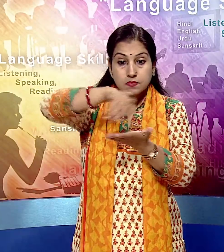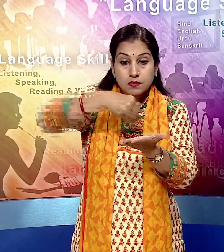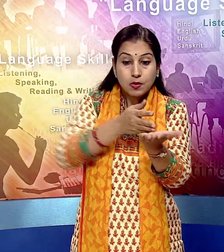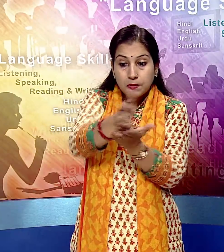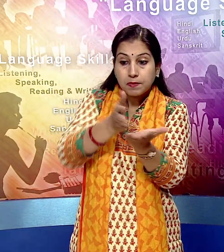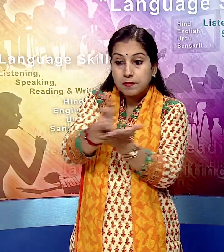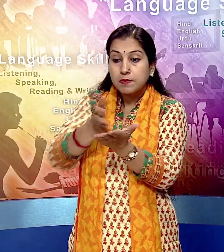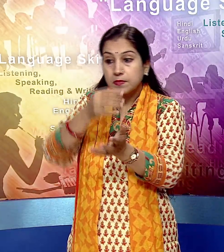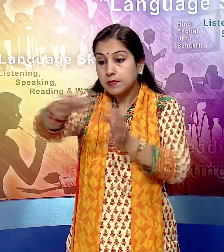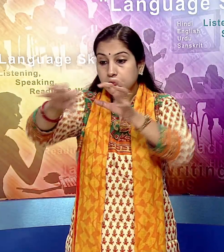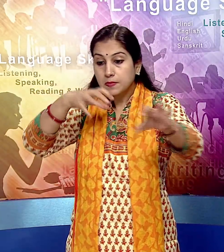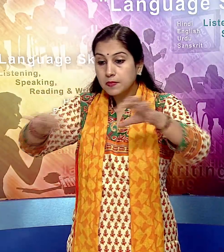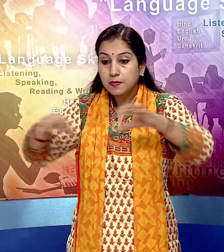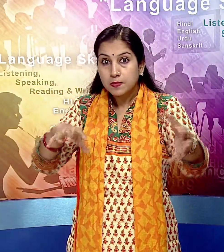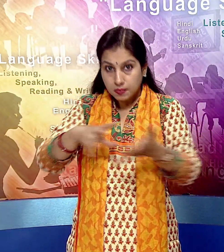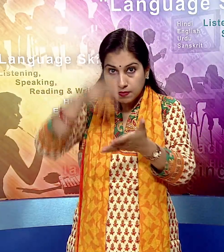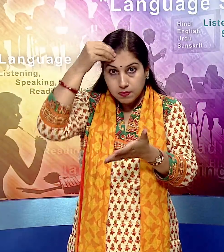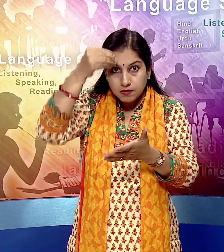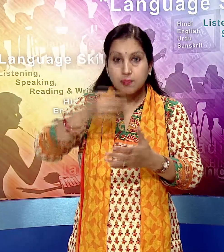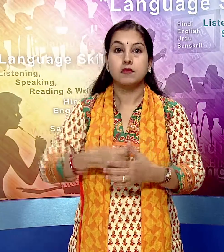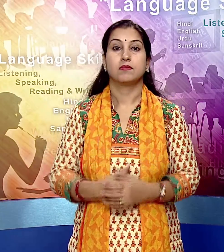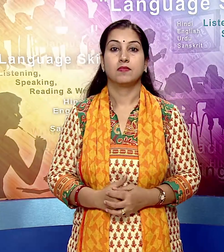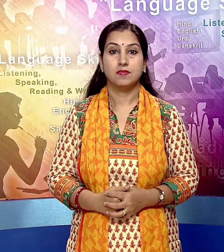classification of various methods of cooking,